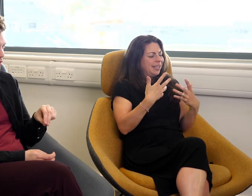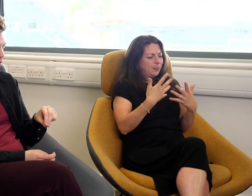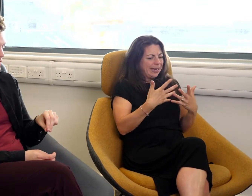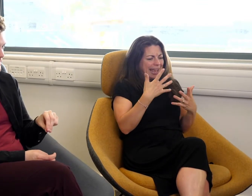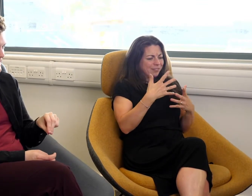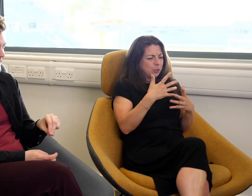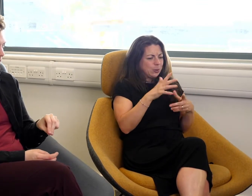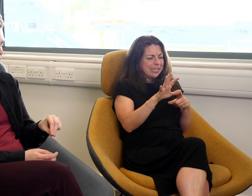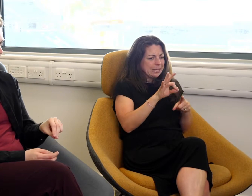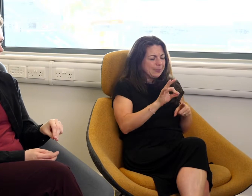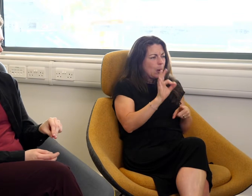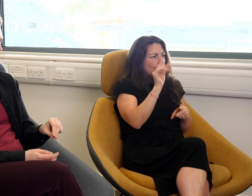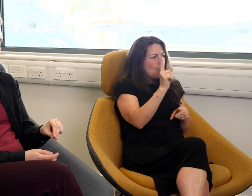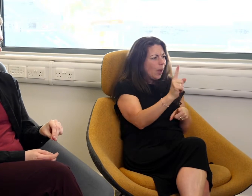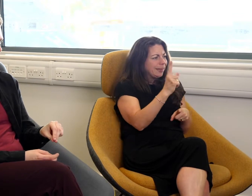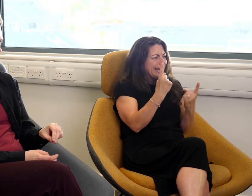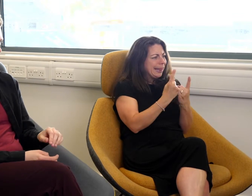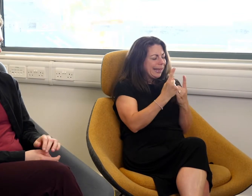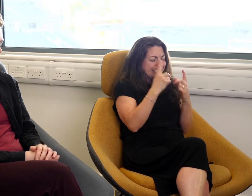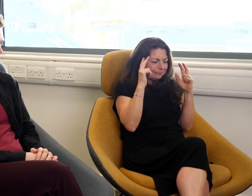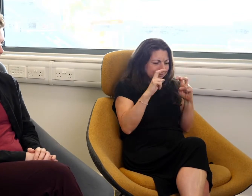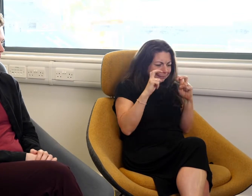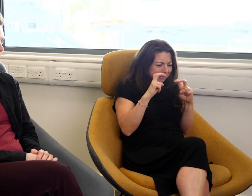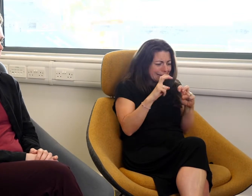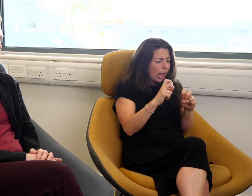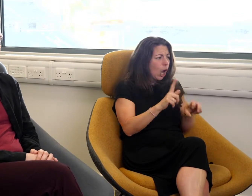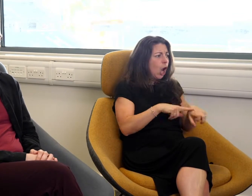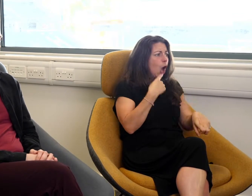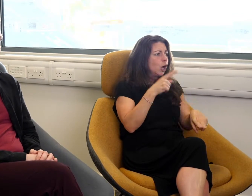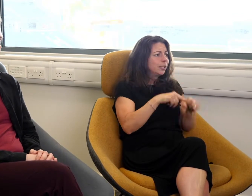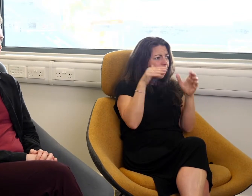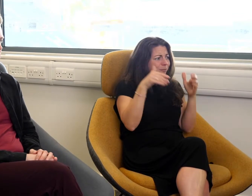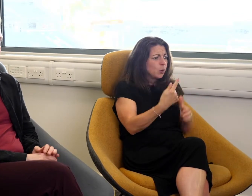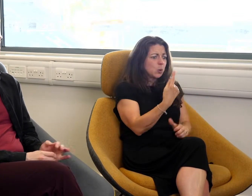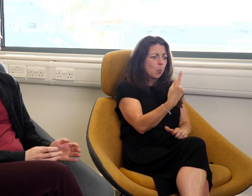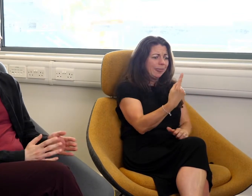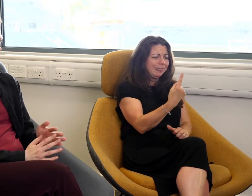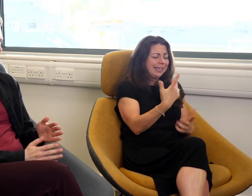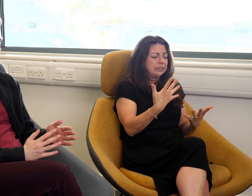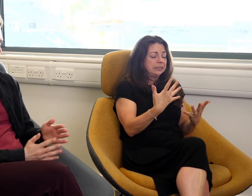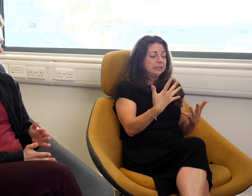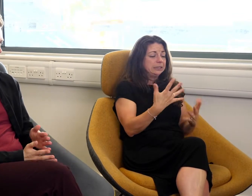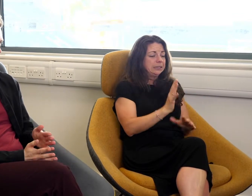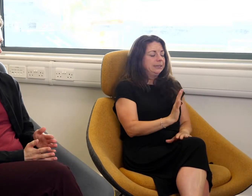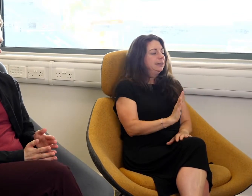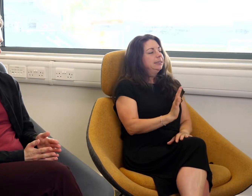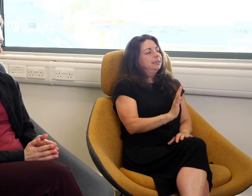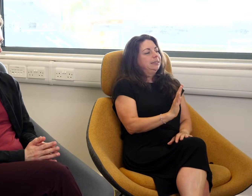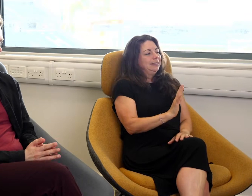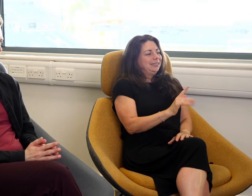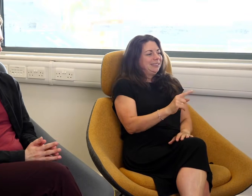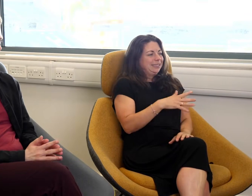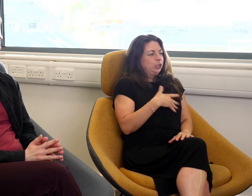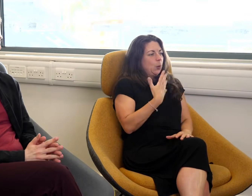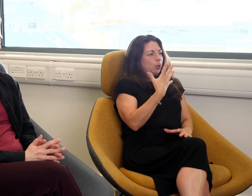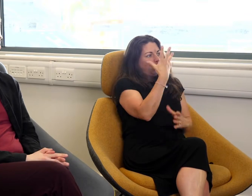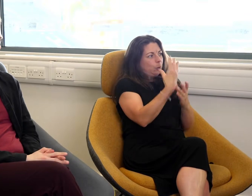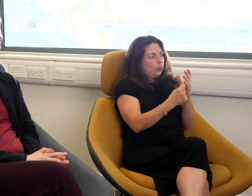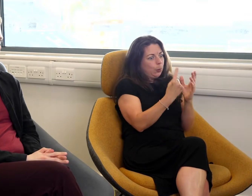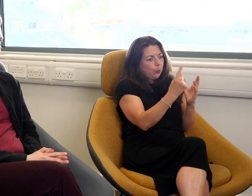one specific thing that you research for a long time, I just found that really wasn't the direction I wanted to go down.